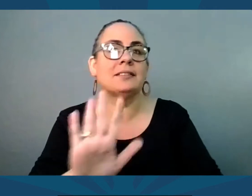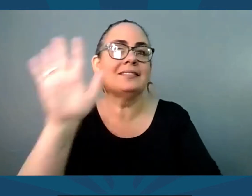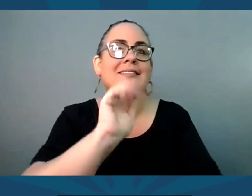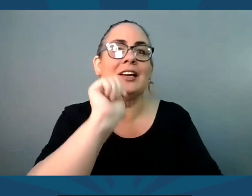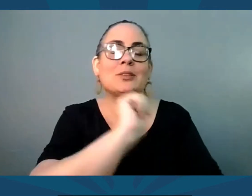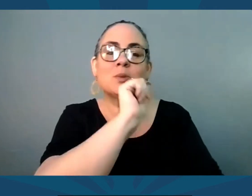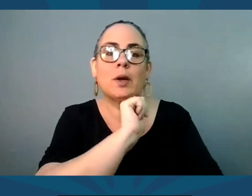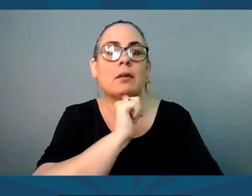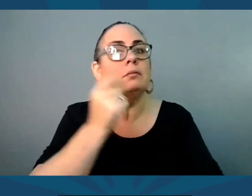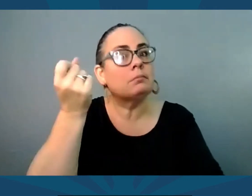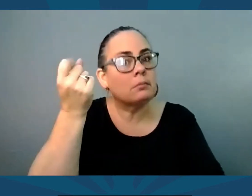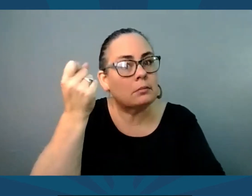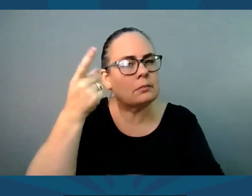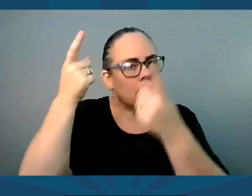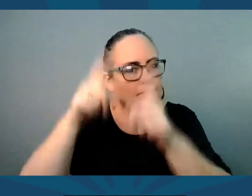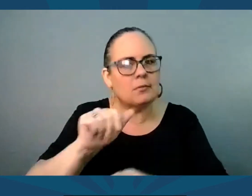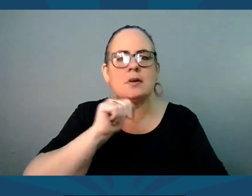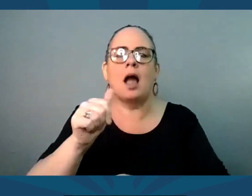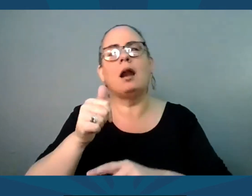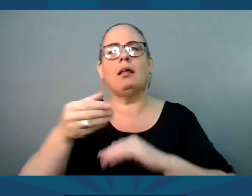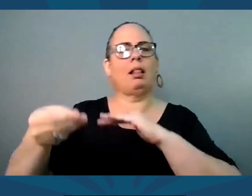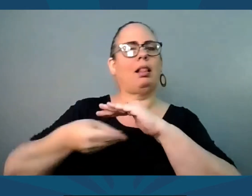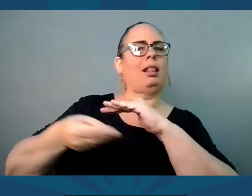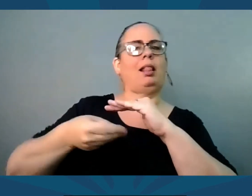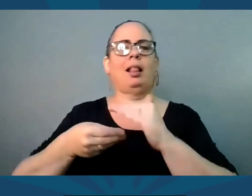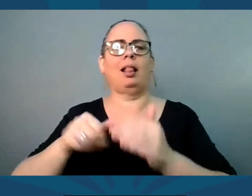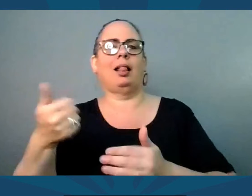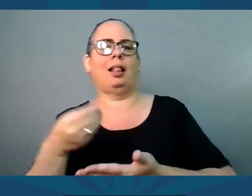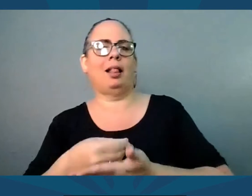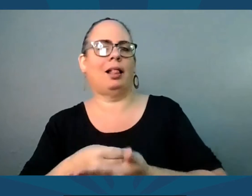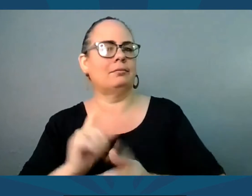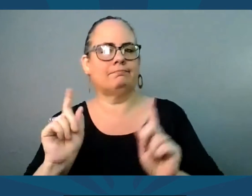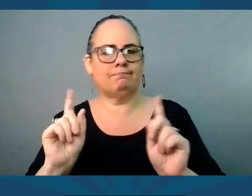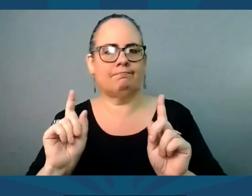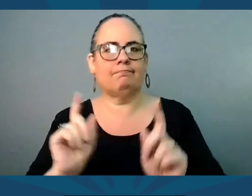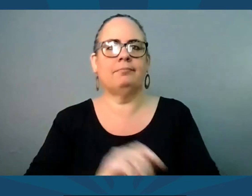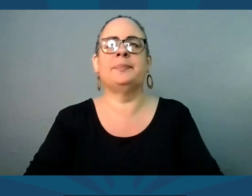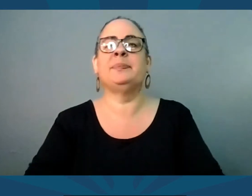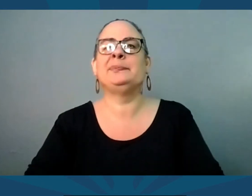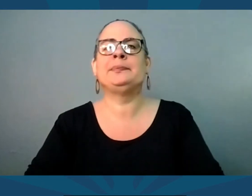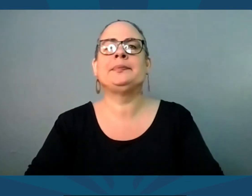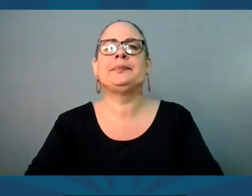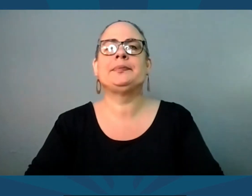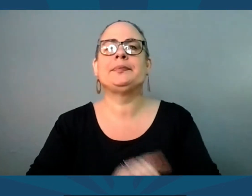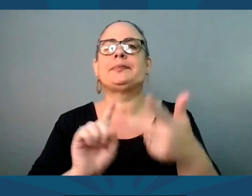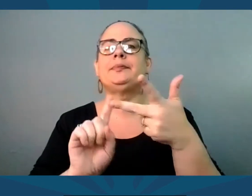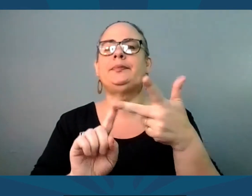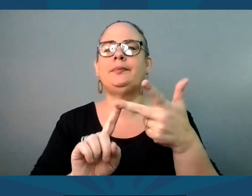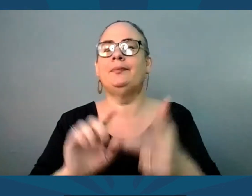state offices in Arizona and agree not to accept special interest money.